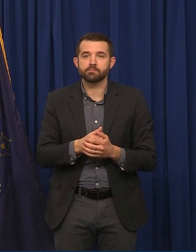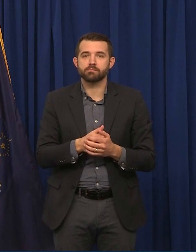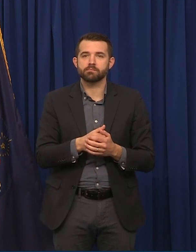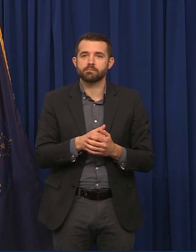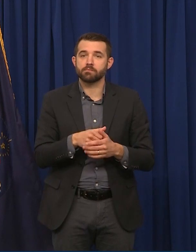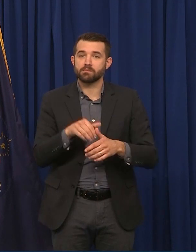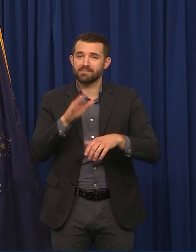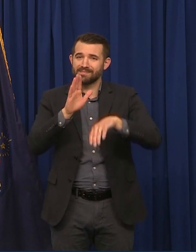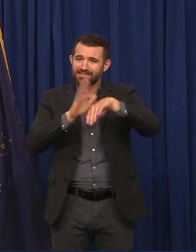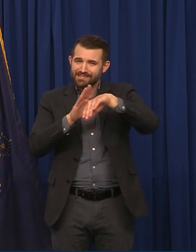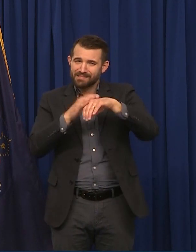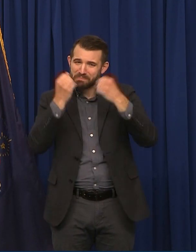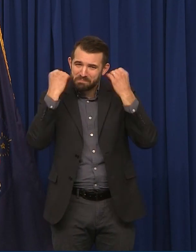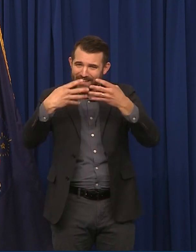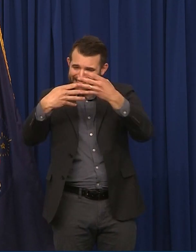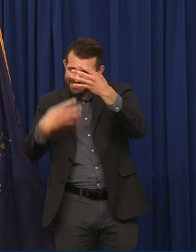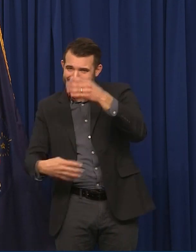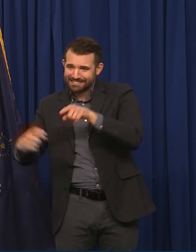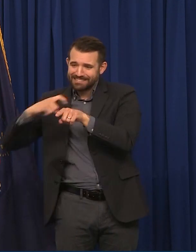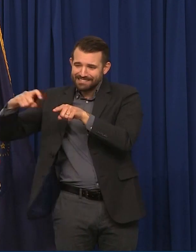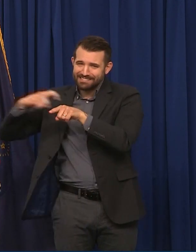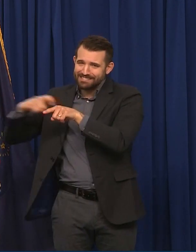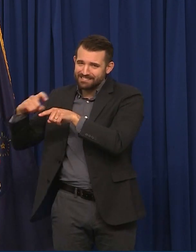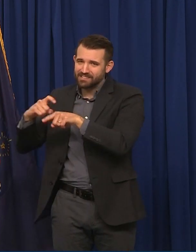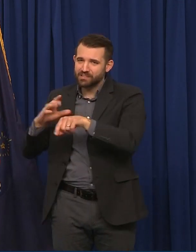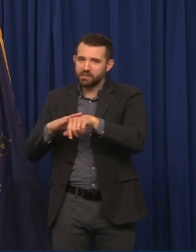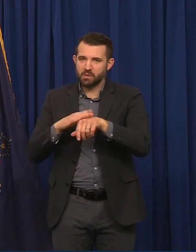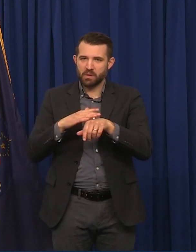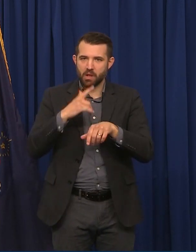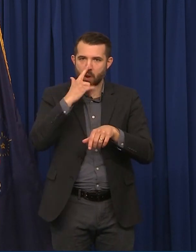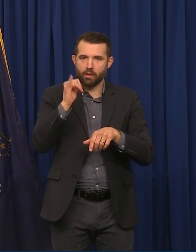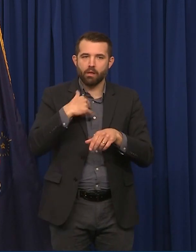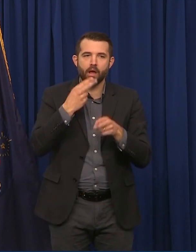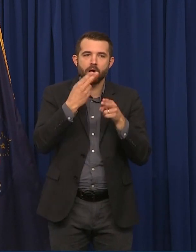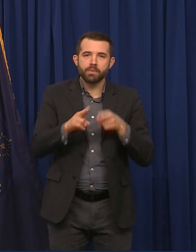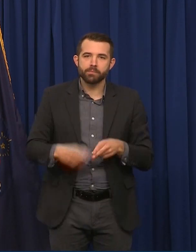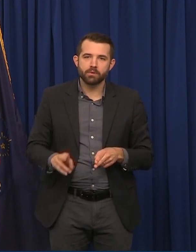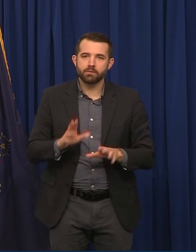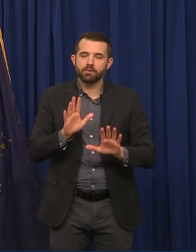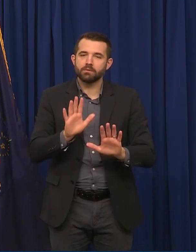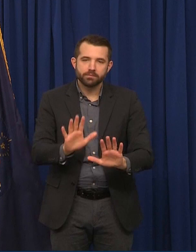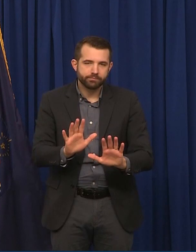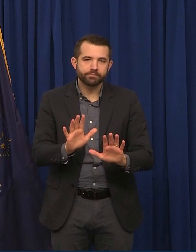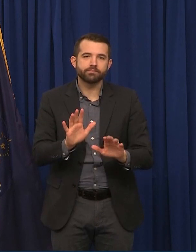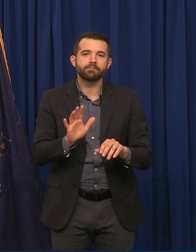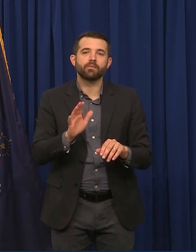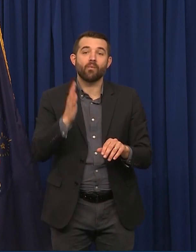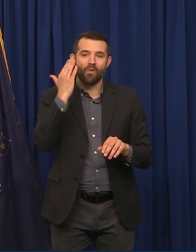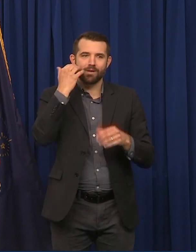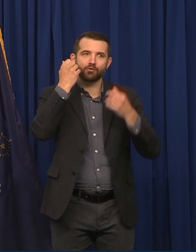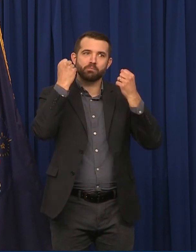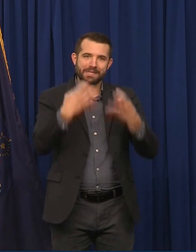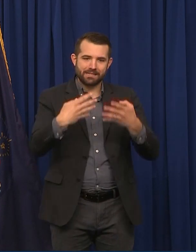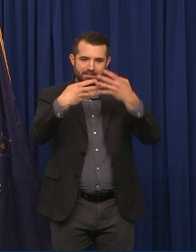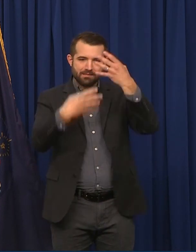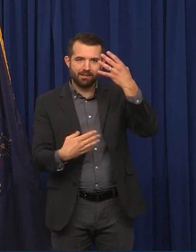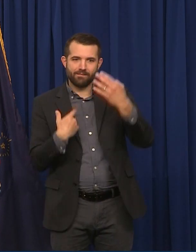sure I get to everybody at least once. So next, I'd like to turn to Amy Brown from WERU.